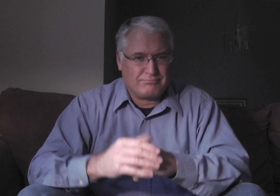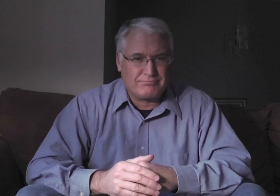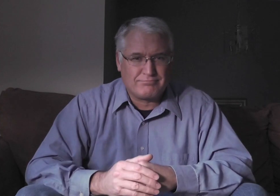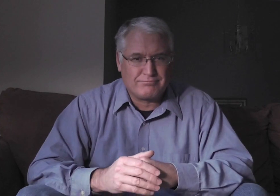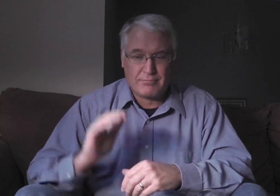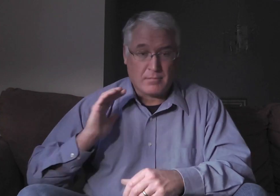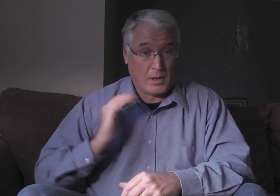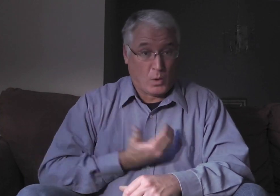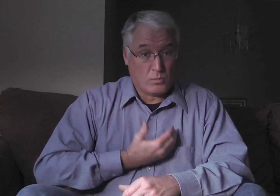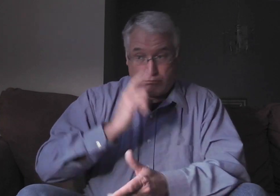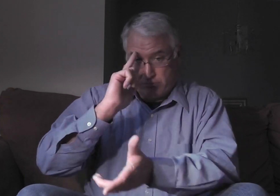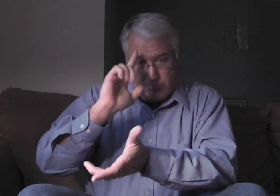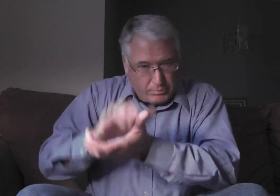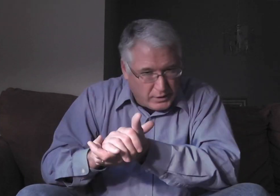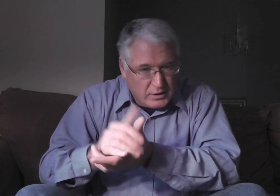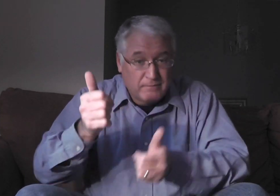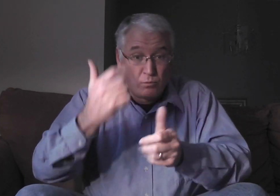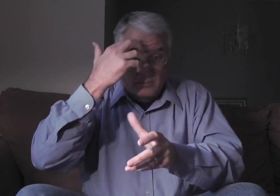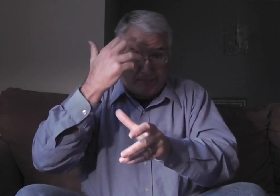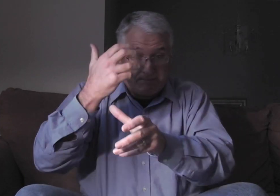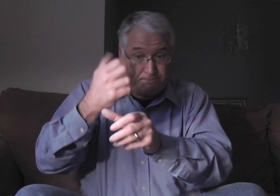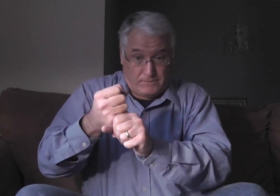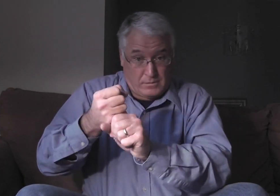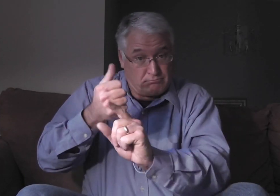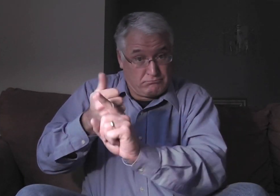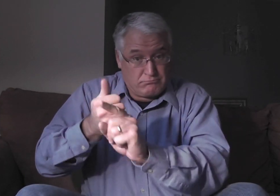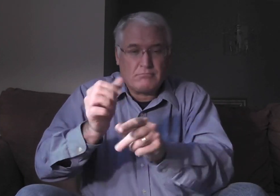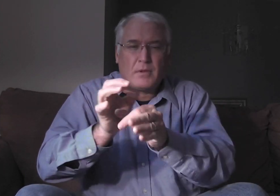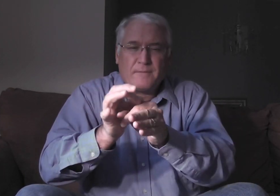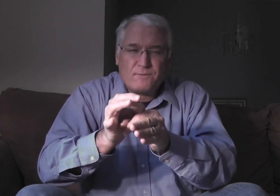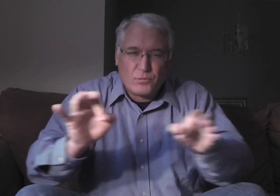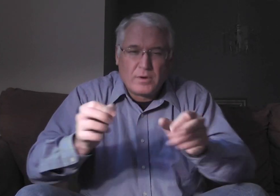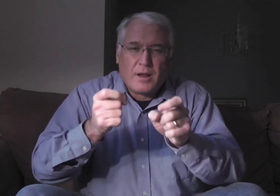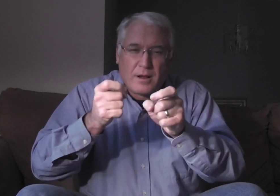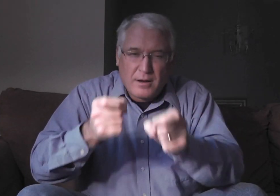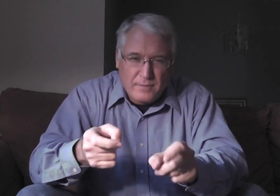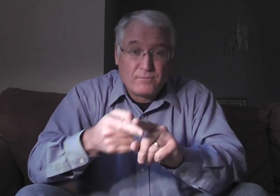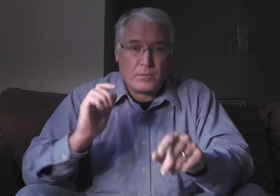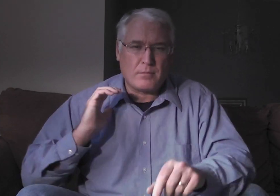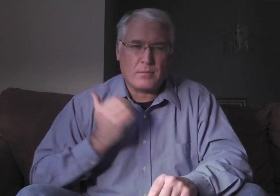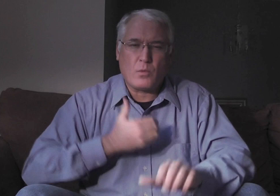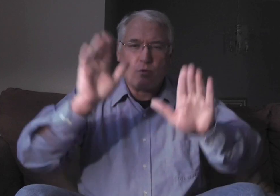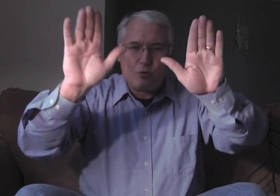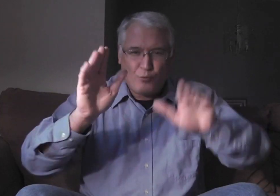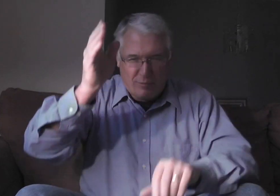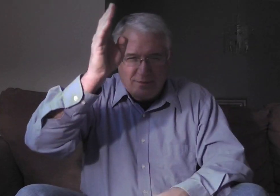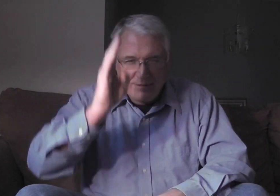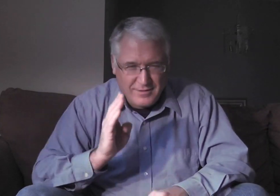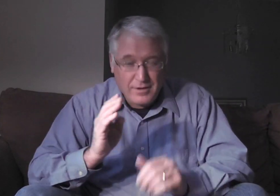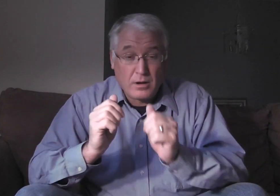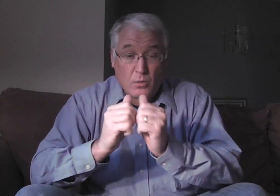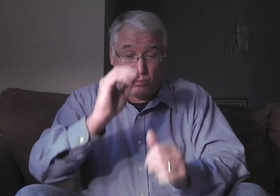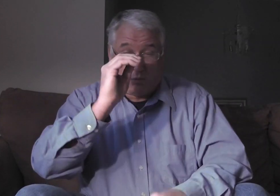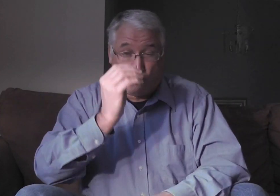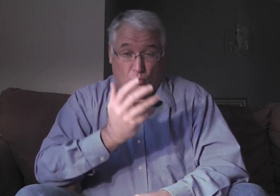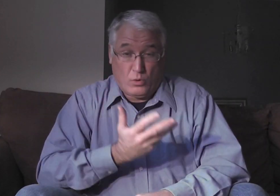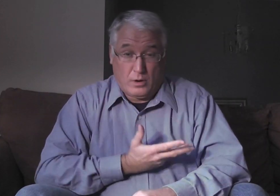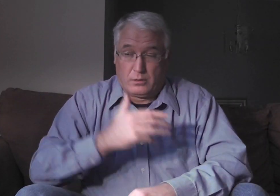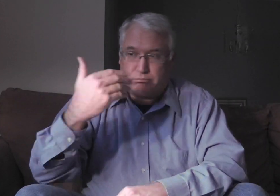in God. Our belief, our faith. That's an important free gift from God.